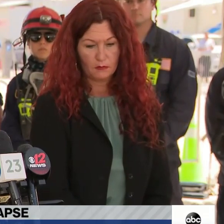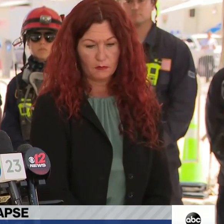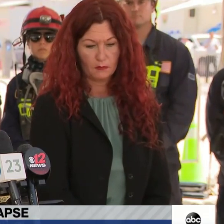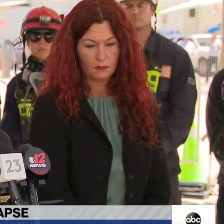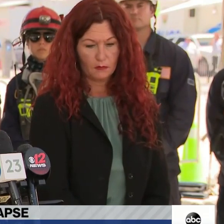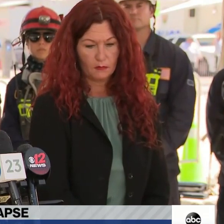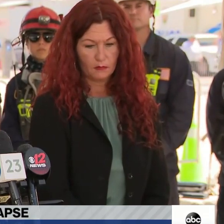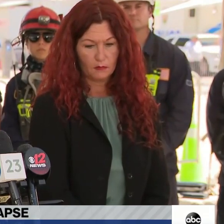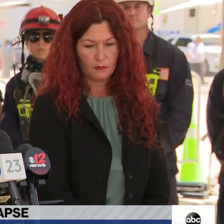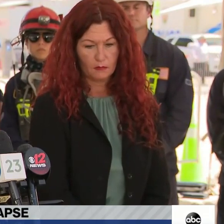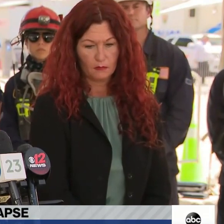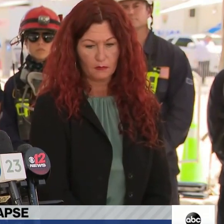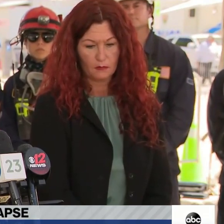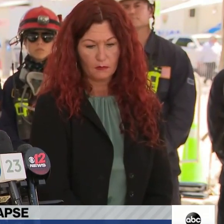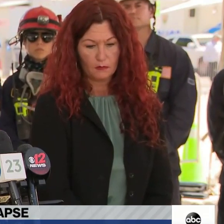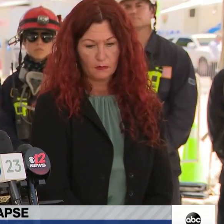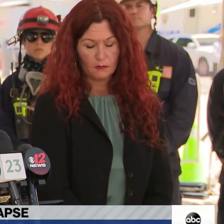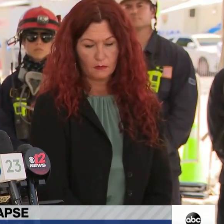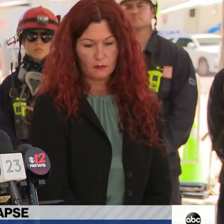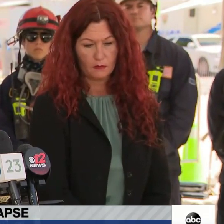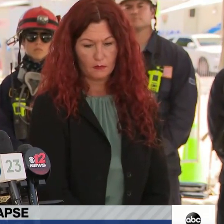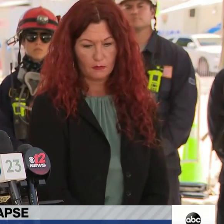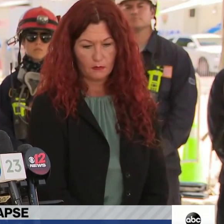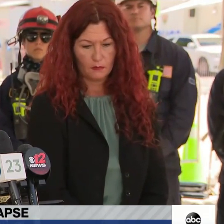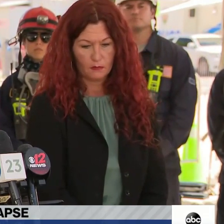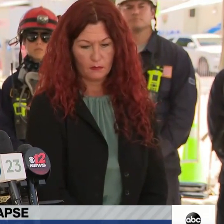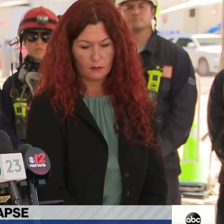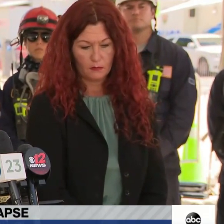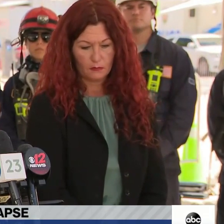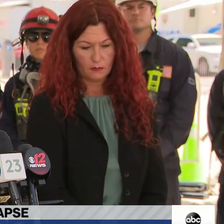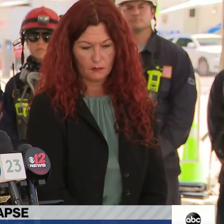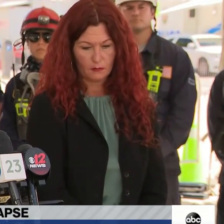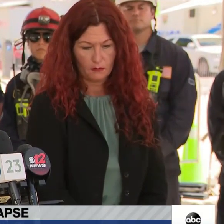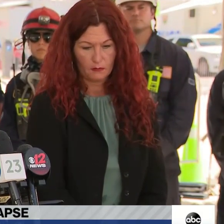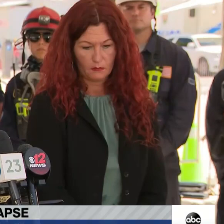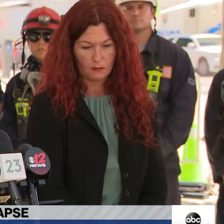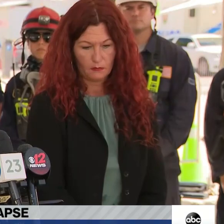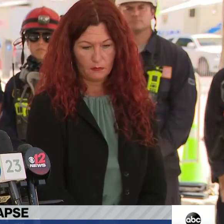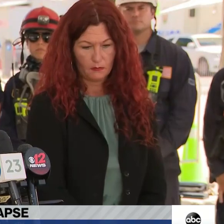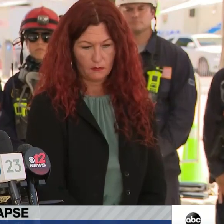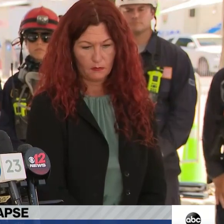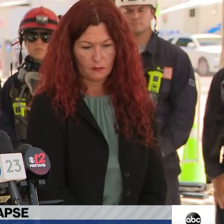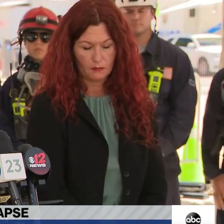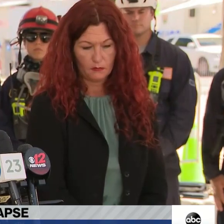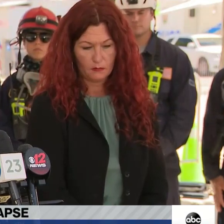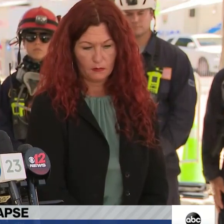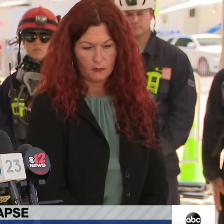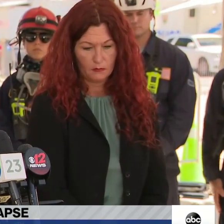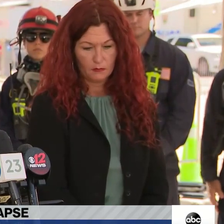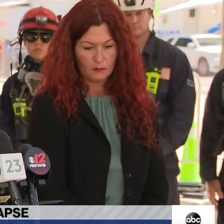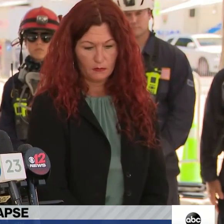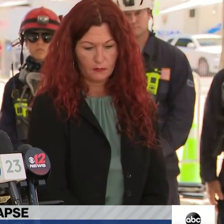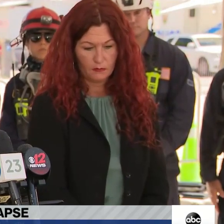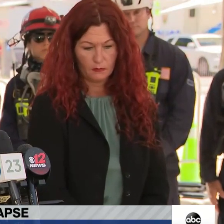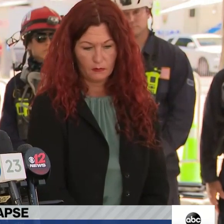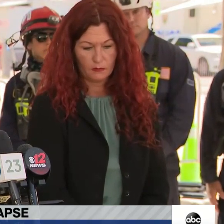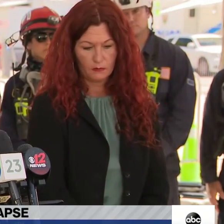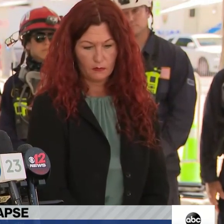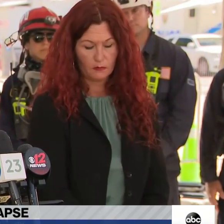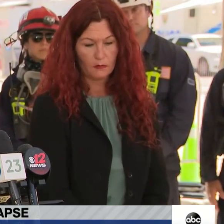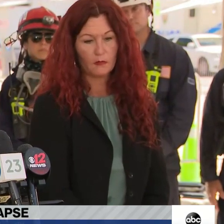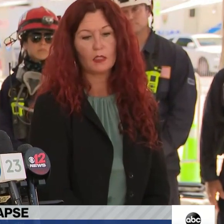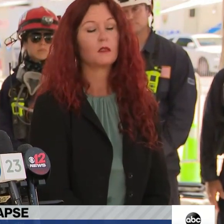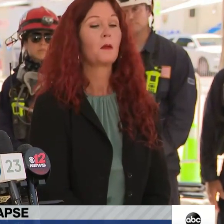miami-dade/hurricane o descargue la aplicación Ready MDC. Como parte de nuestros propios